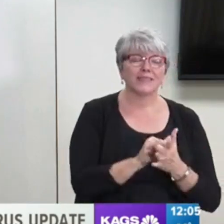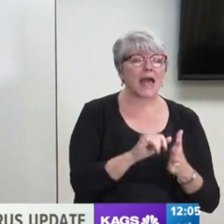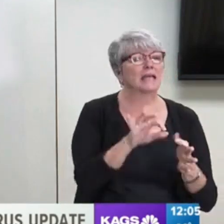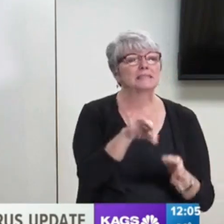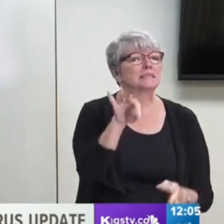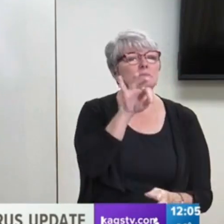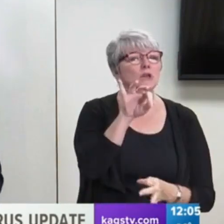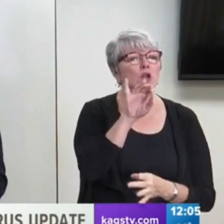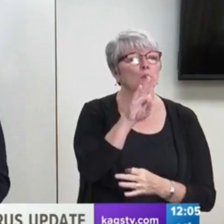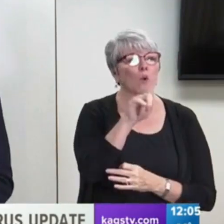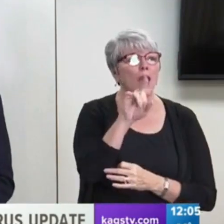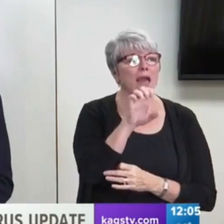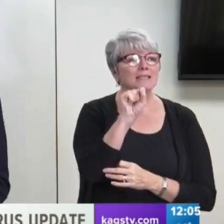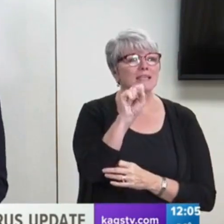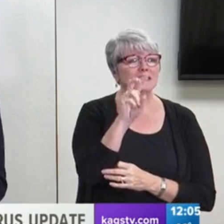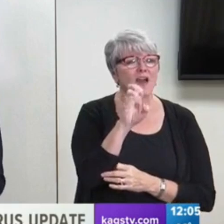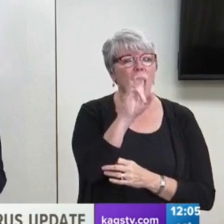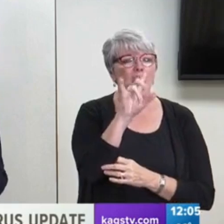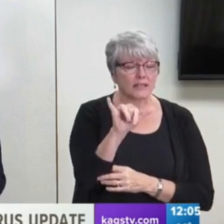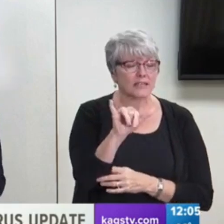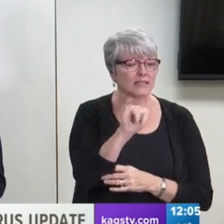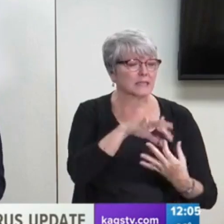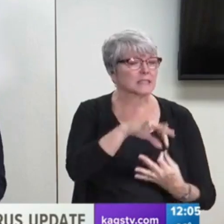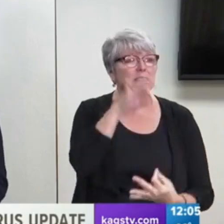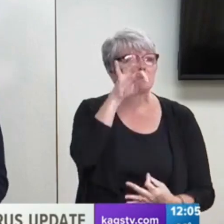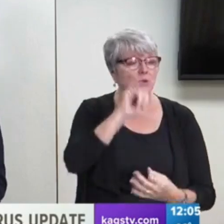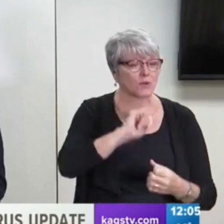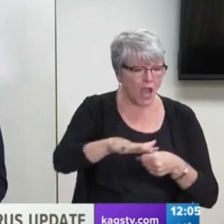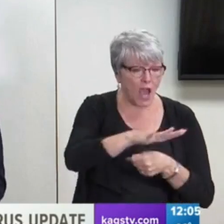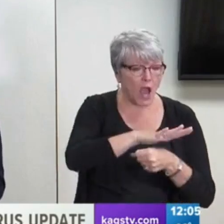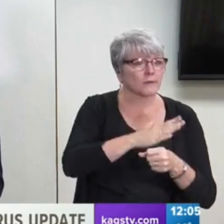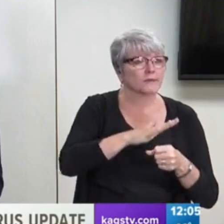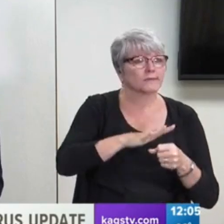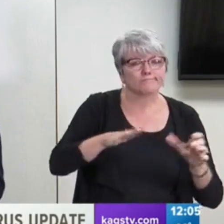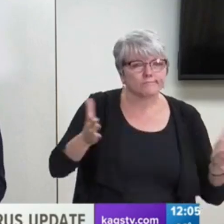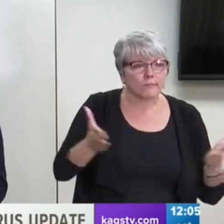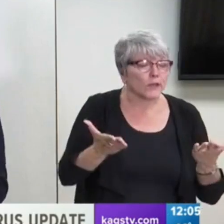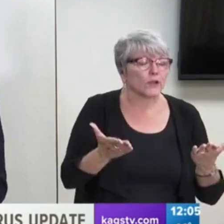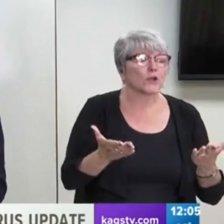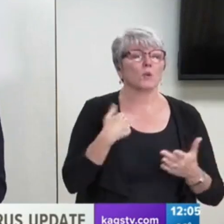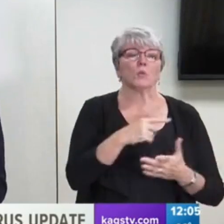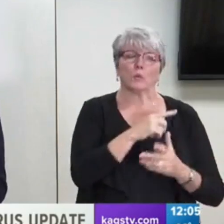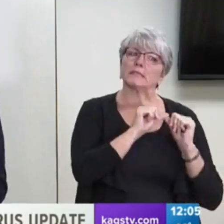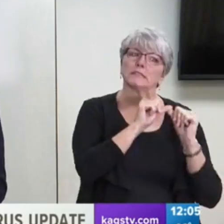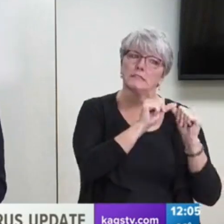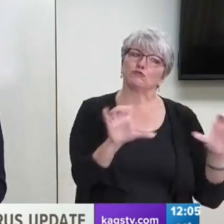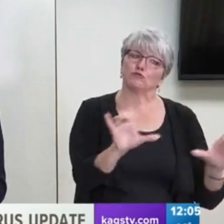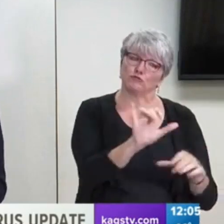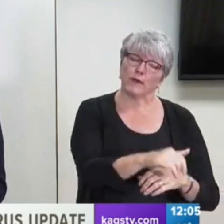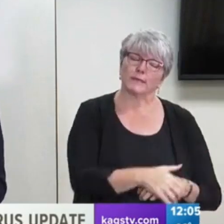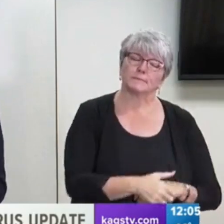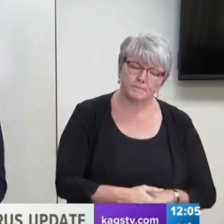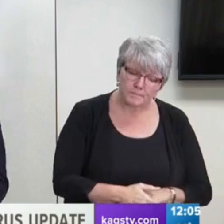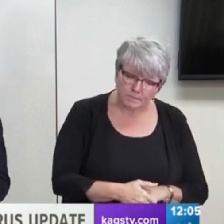spirit of Brazos Valley. It's a spirit of this county. It's a spirit of our neighborhoods, and we will continue to do this.